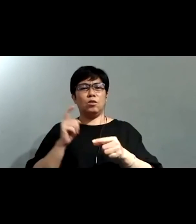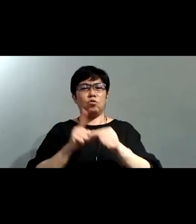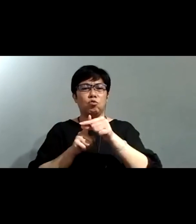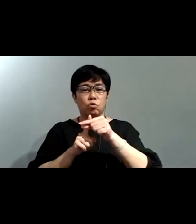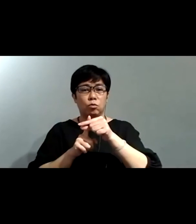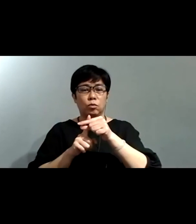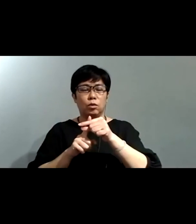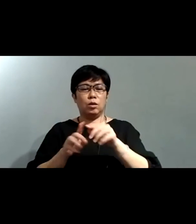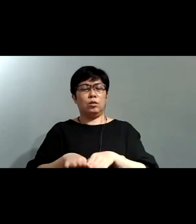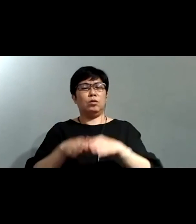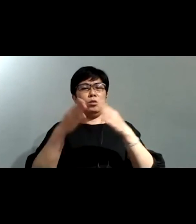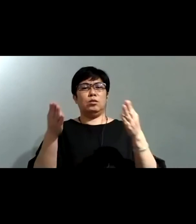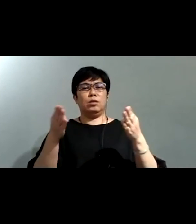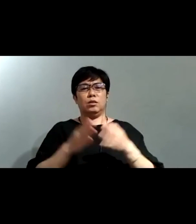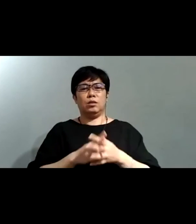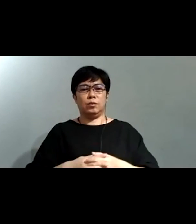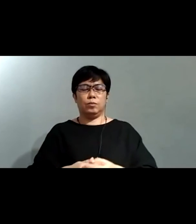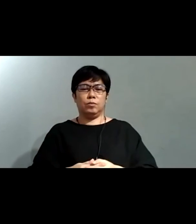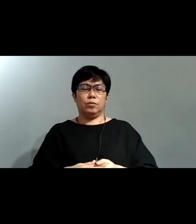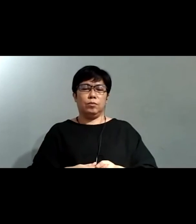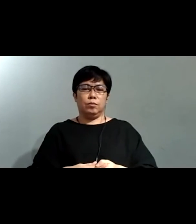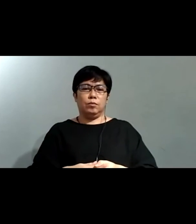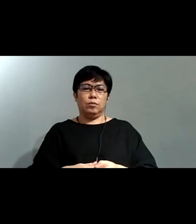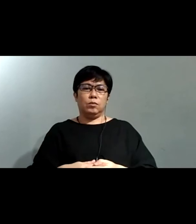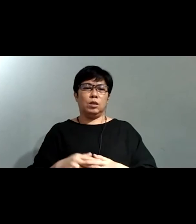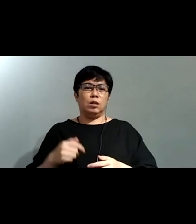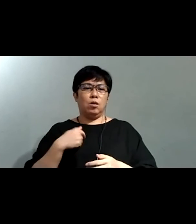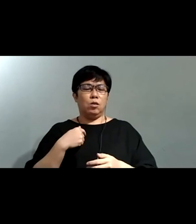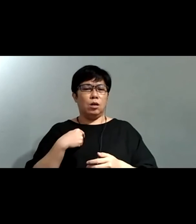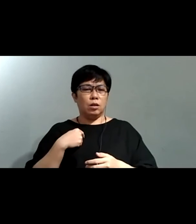is worth to do this. And the core of the